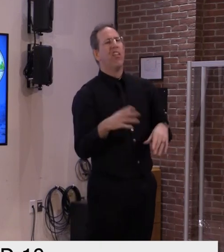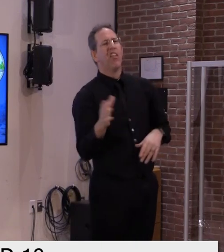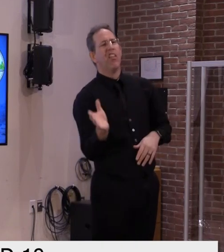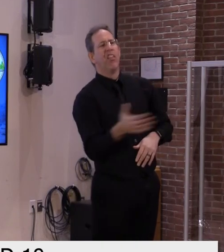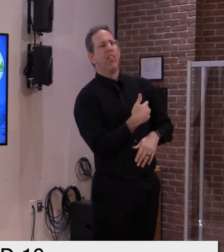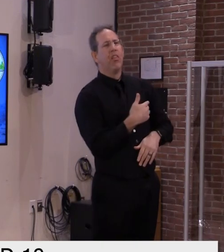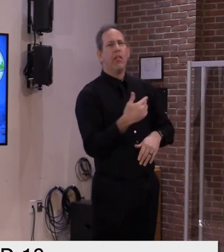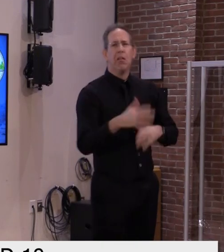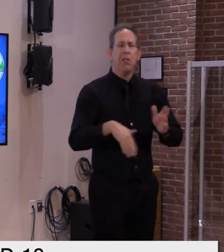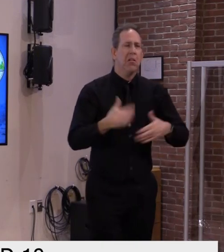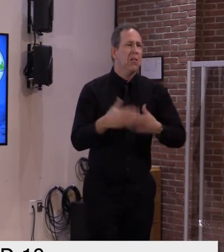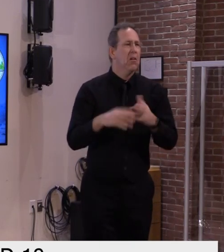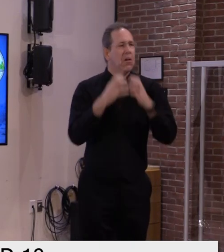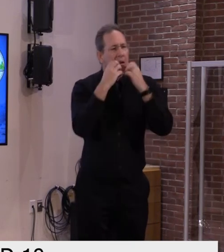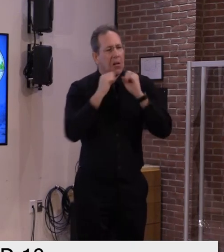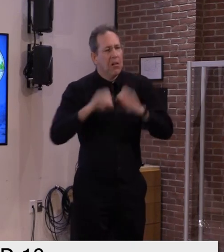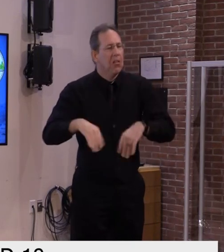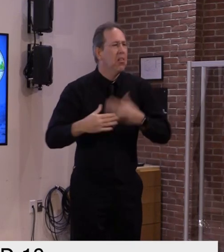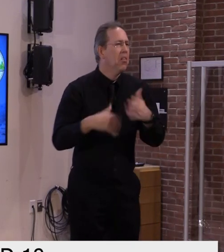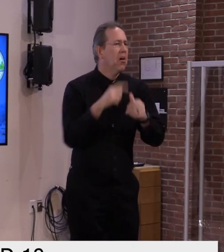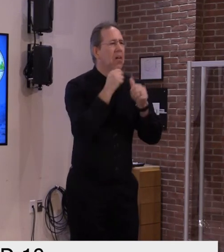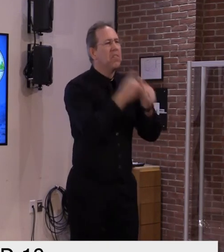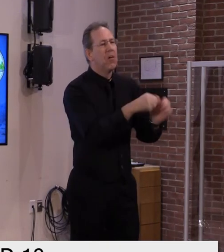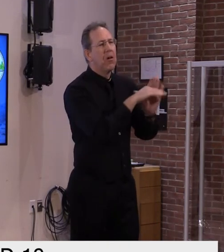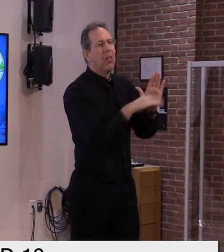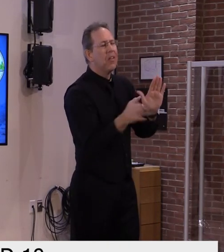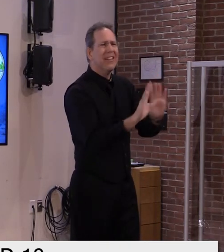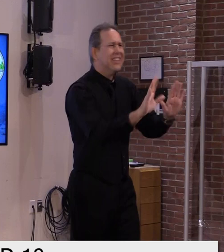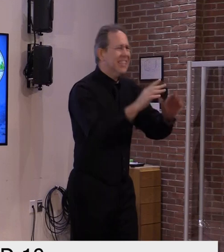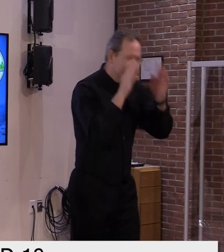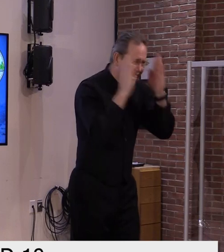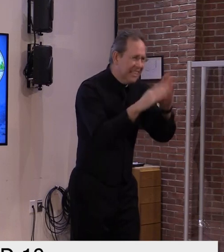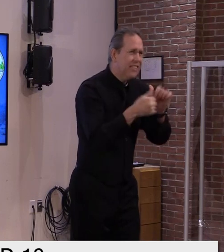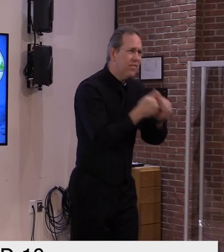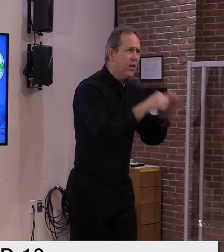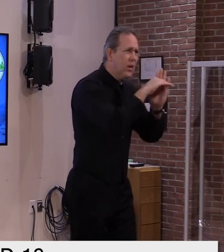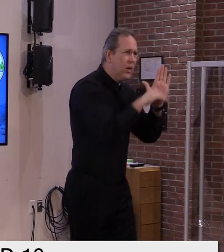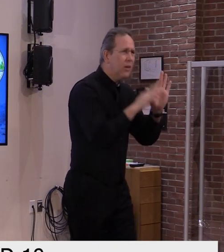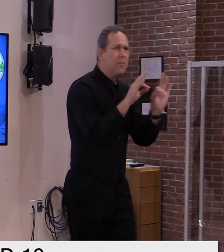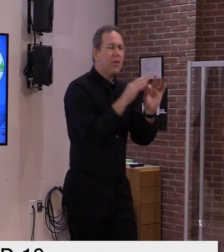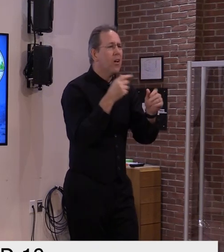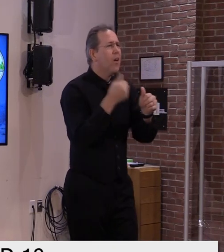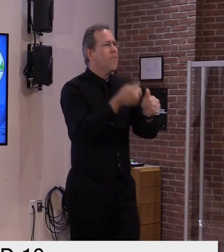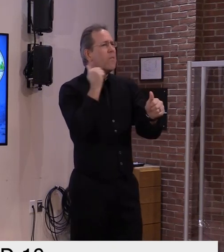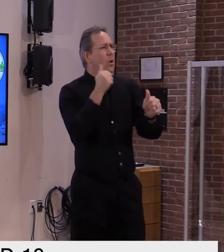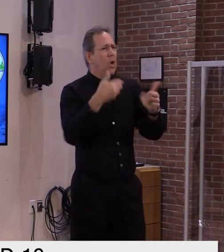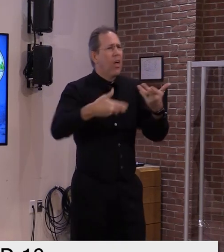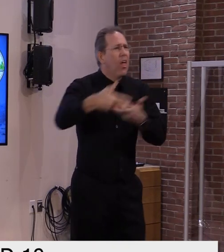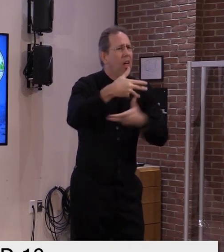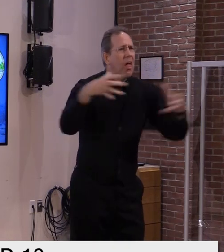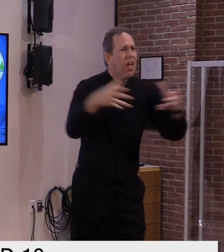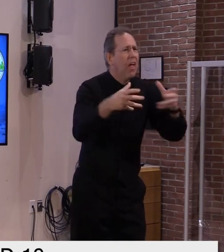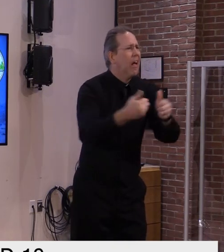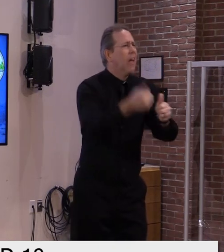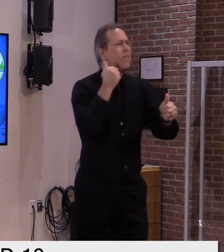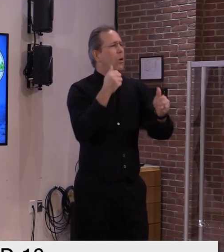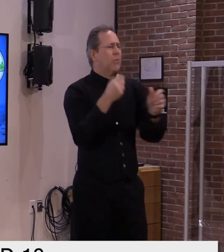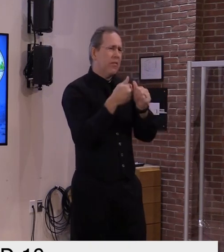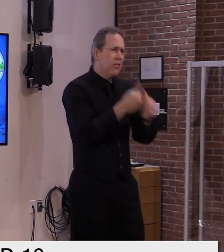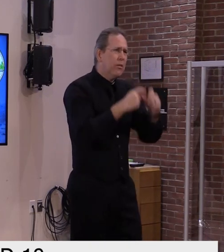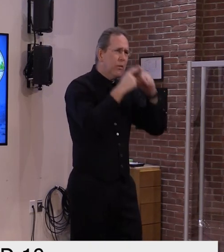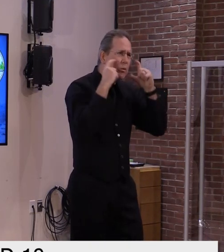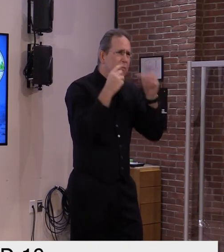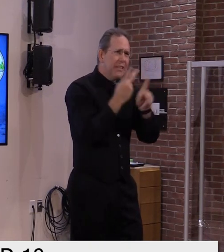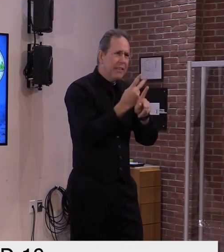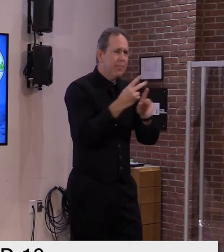take, like wearing masks and avoiding gatherings, will directly impact how many Vermonters we can save as vaccines